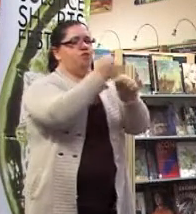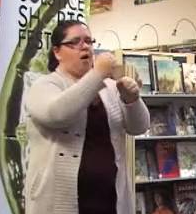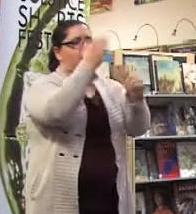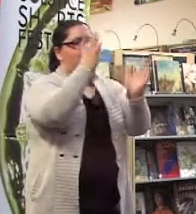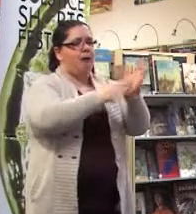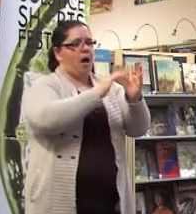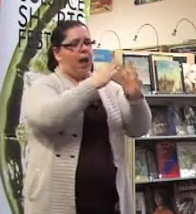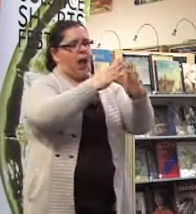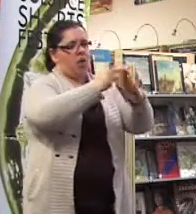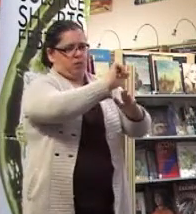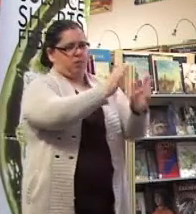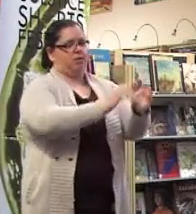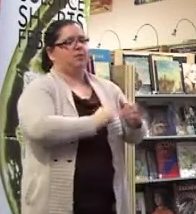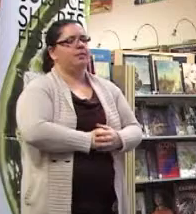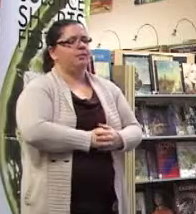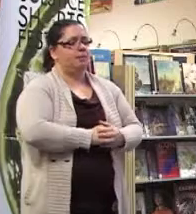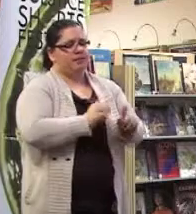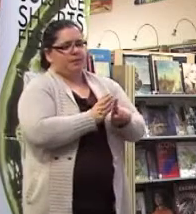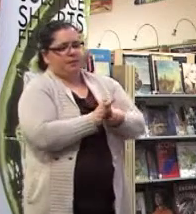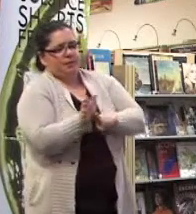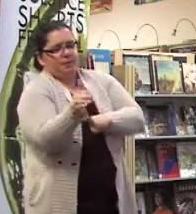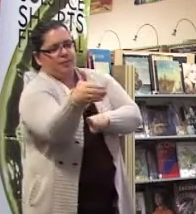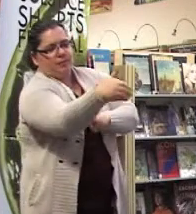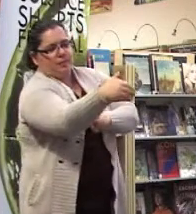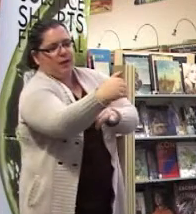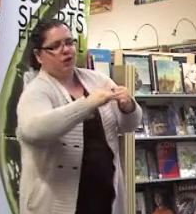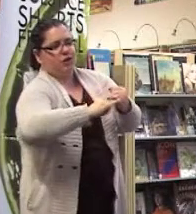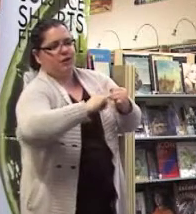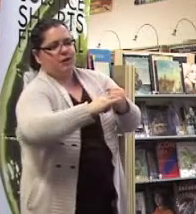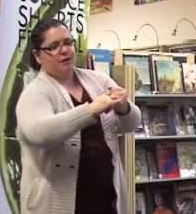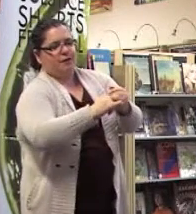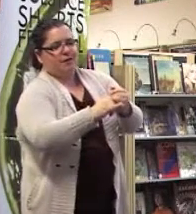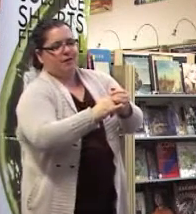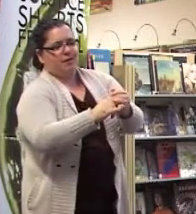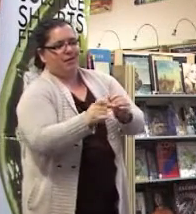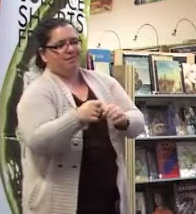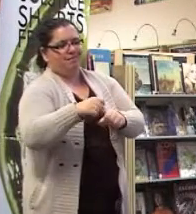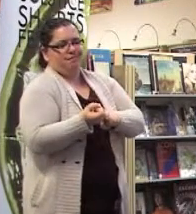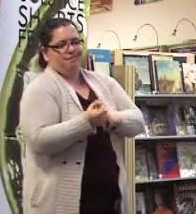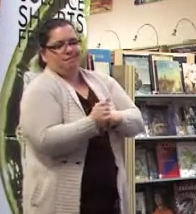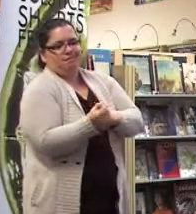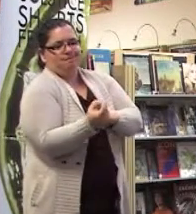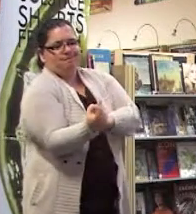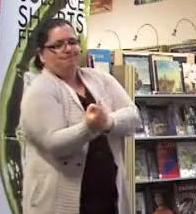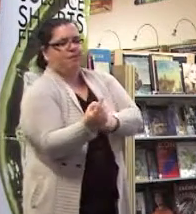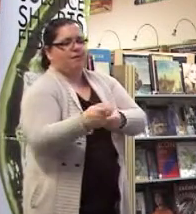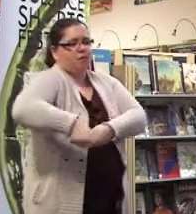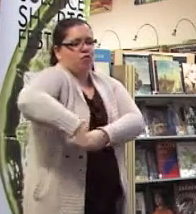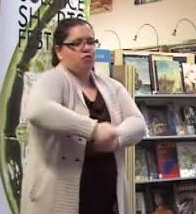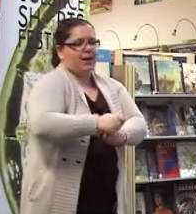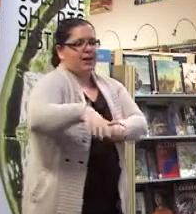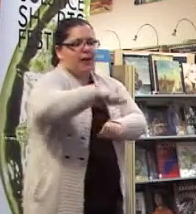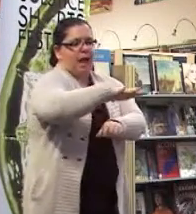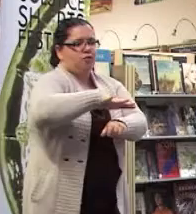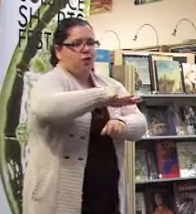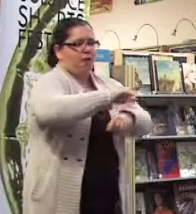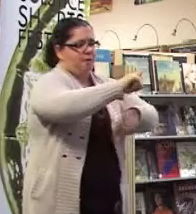Mammy's house, which curved around the corner of Stretford, near to the Lancashire cricket ground and not far from the football